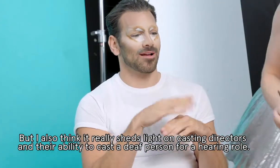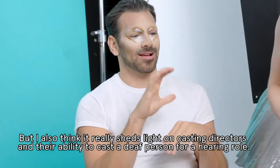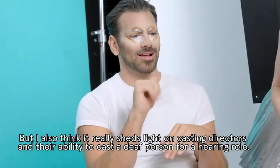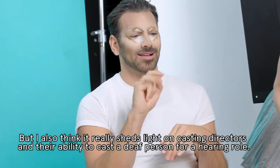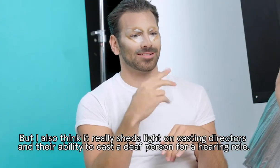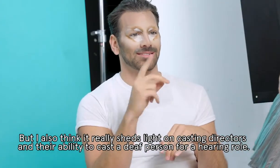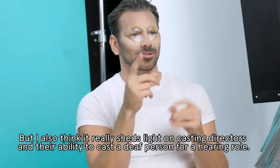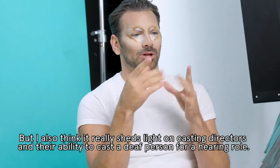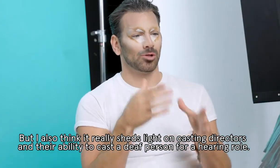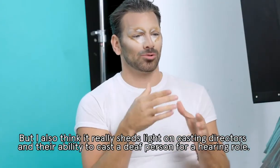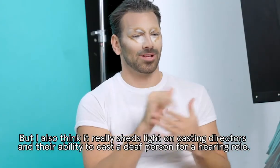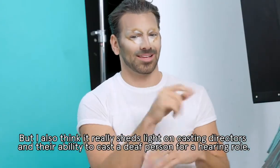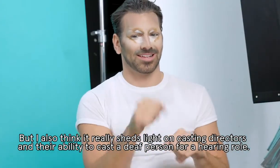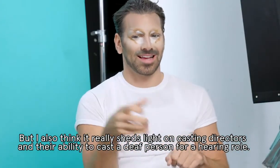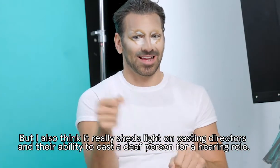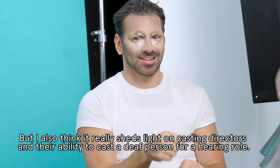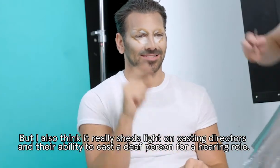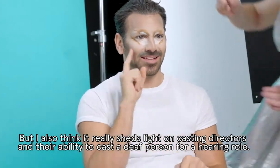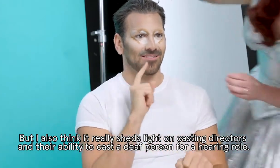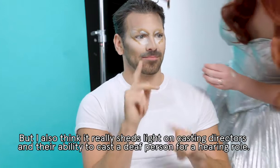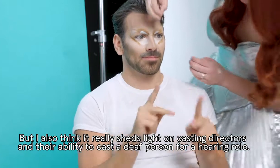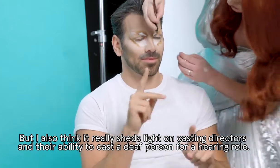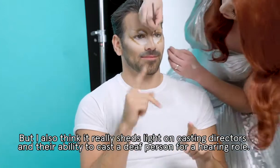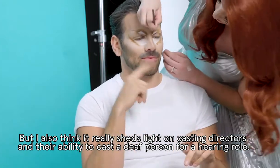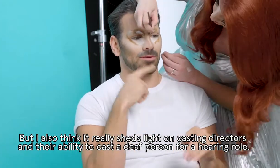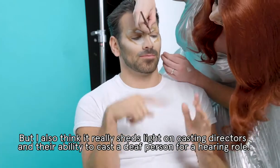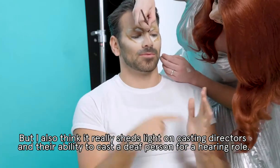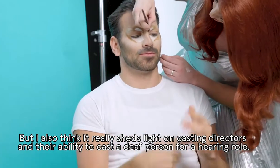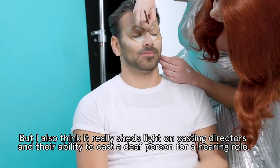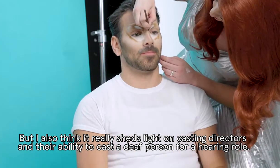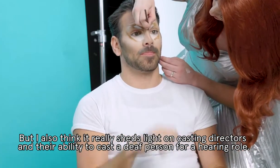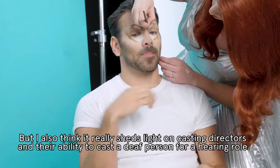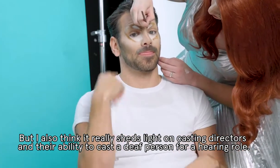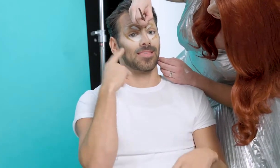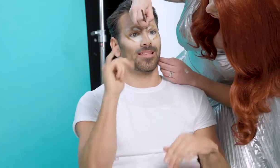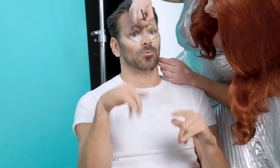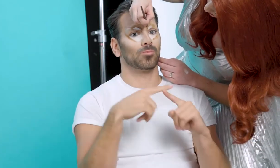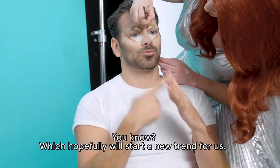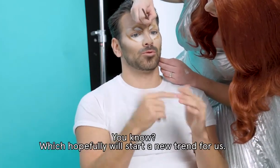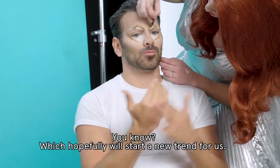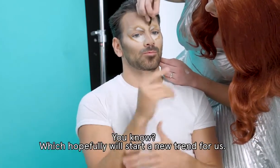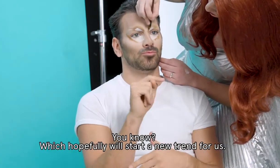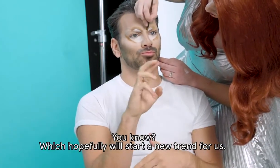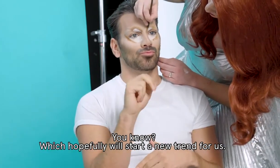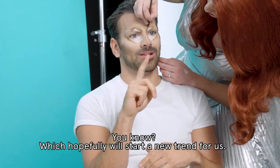But I also think that it really sheds light on casting directors and their ability to cast a deaf person for a hearing role, you know,